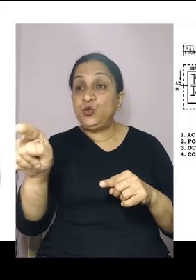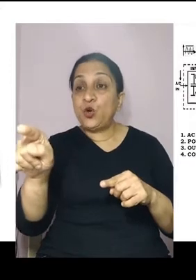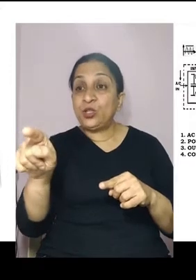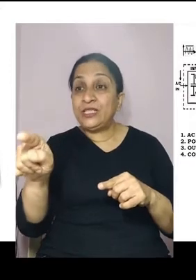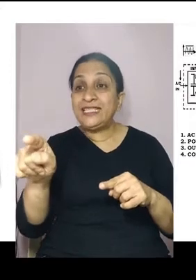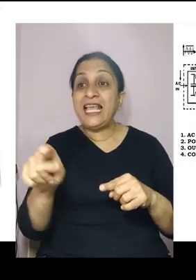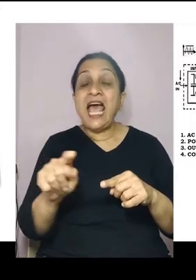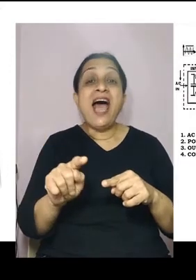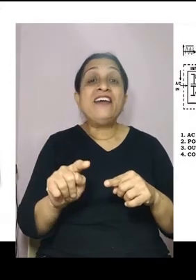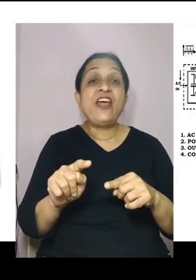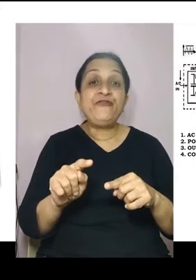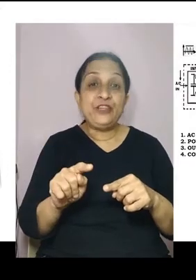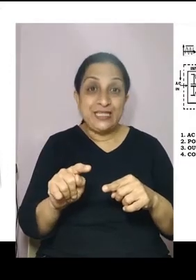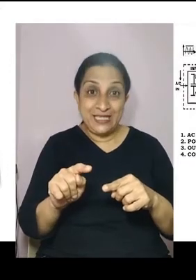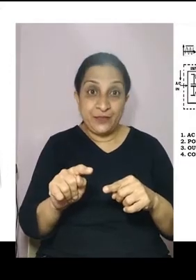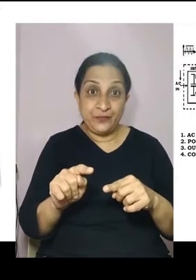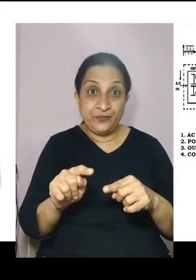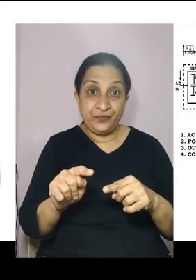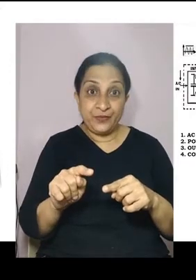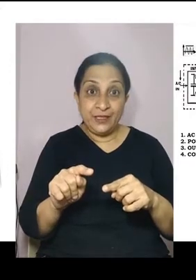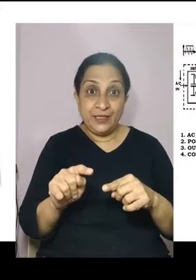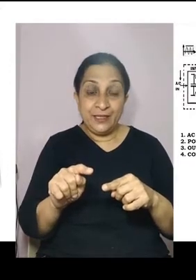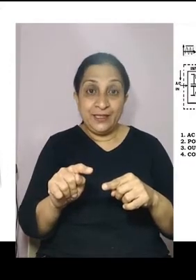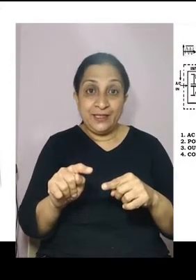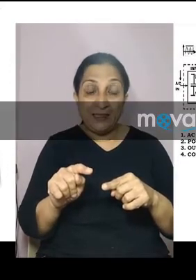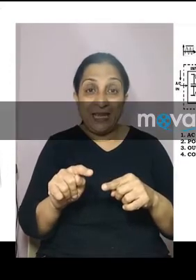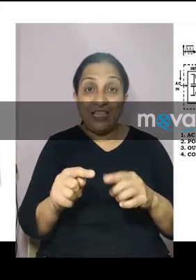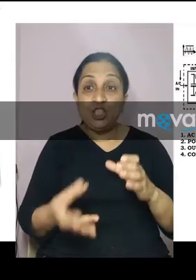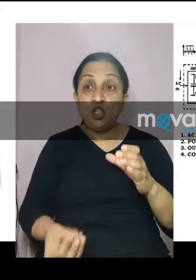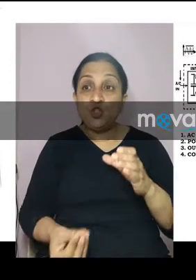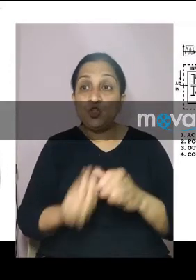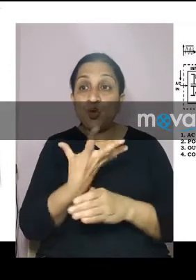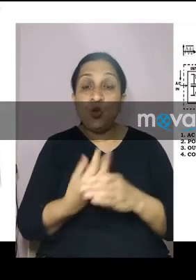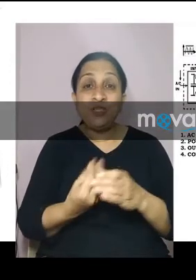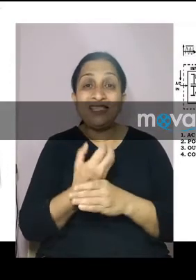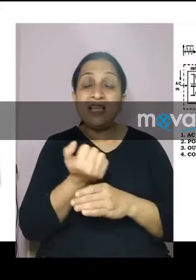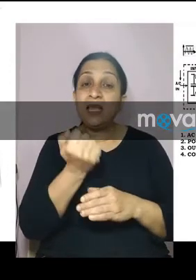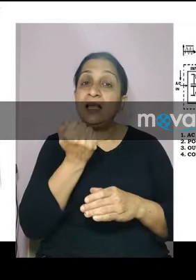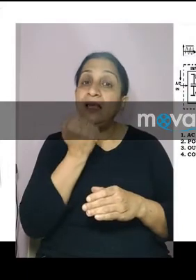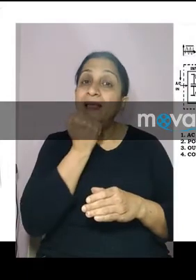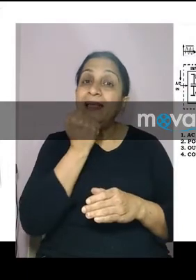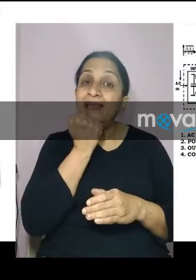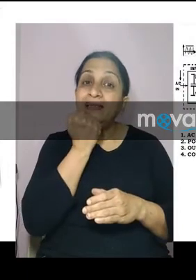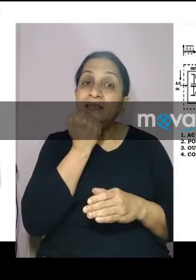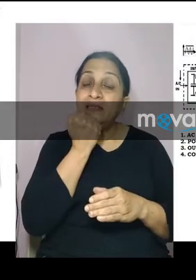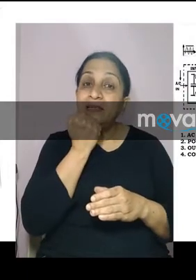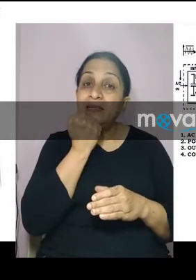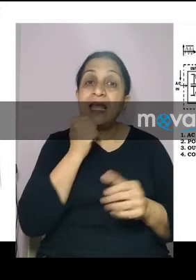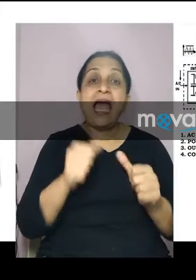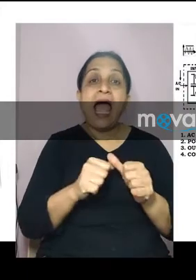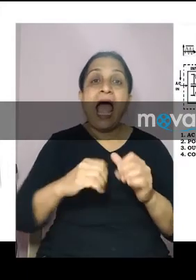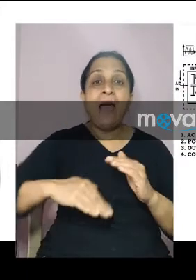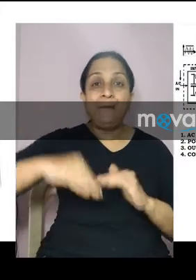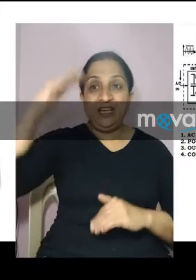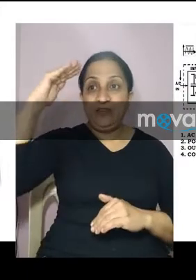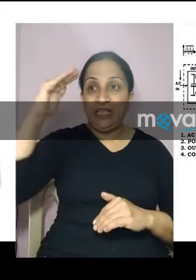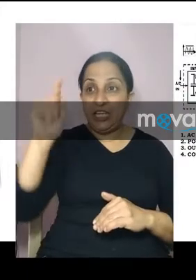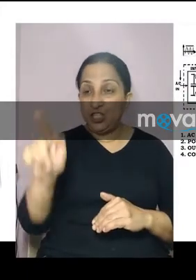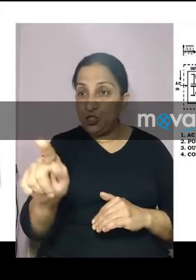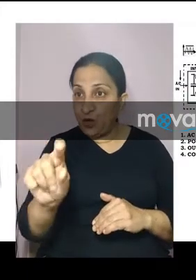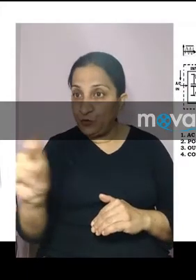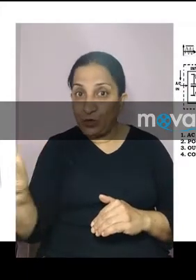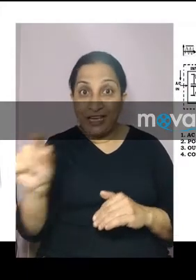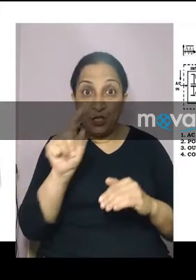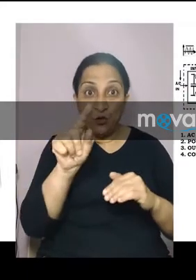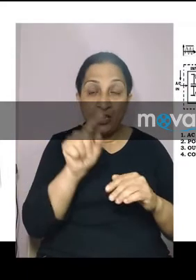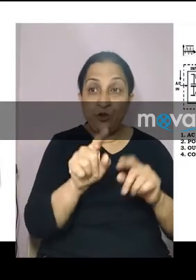Then you draw this reference. That is the source error